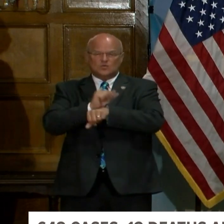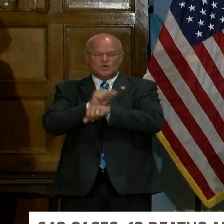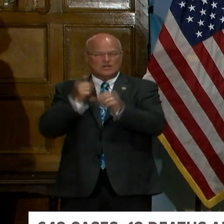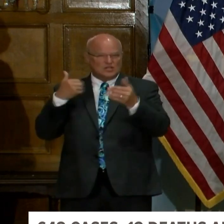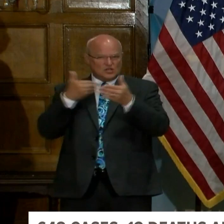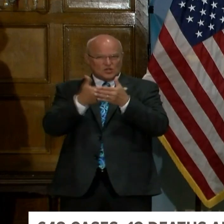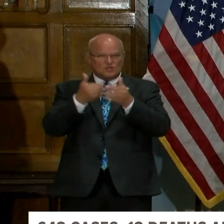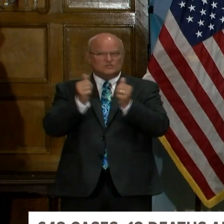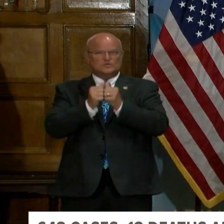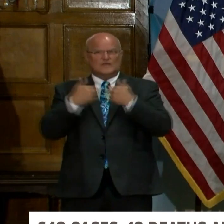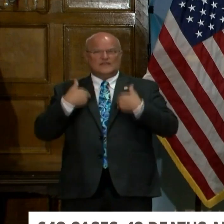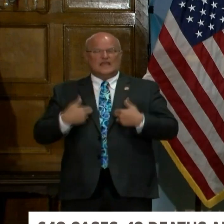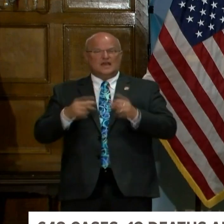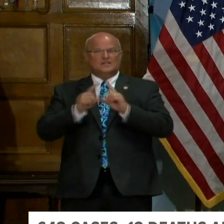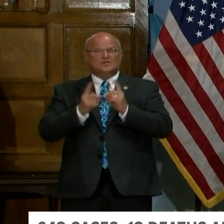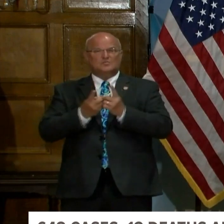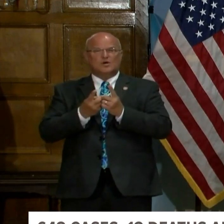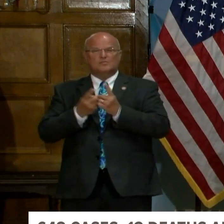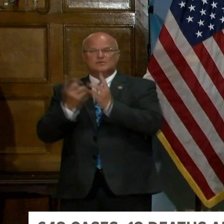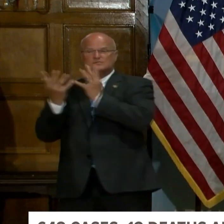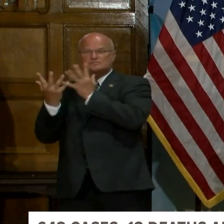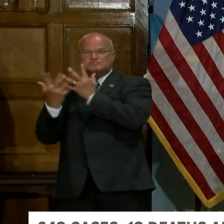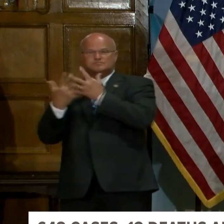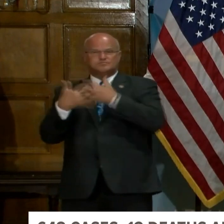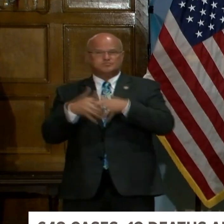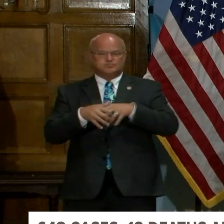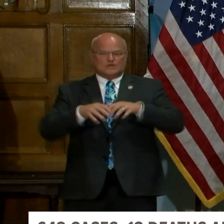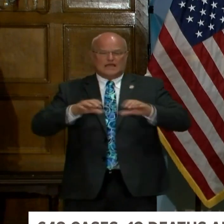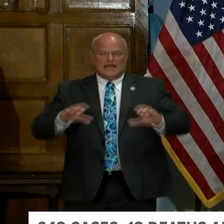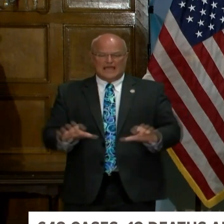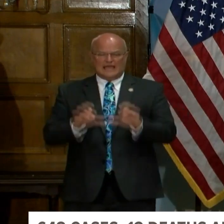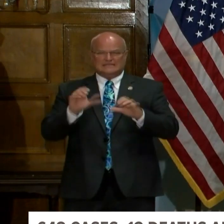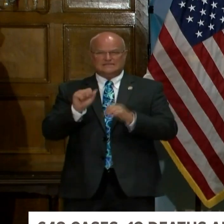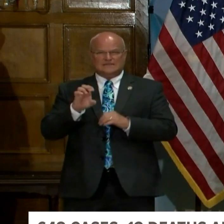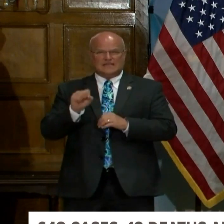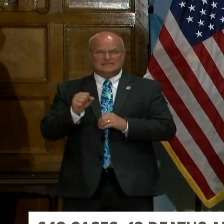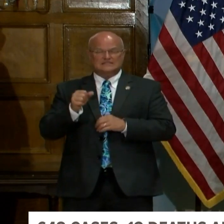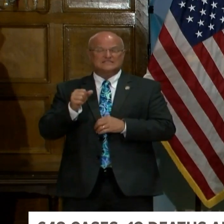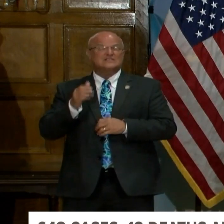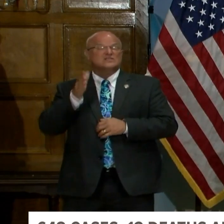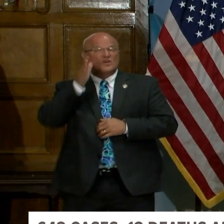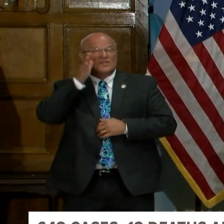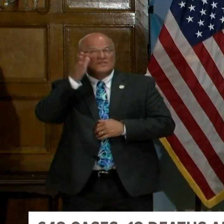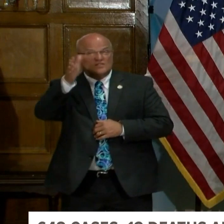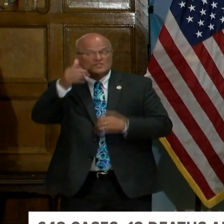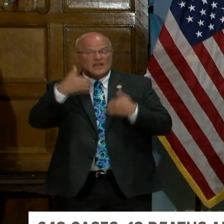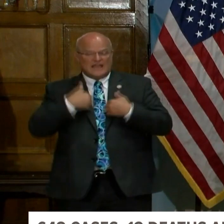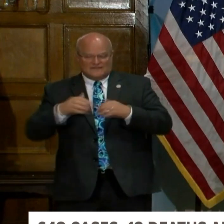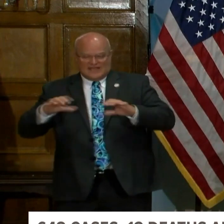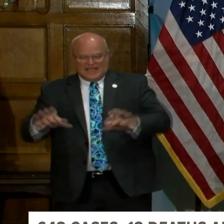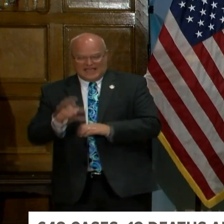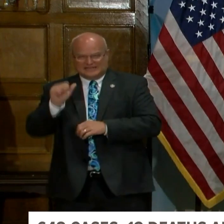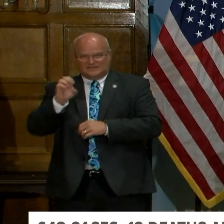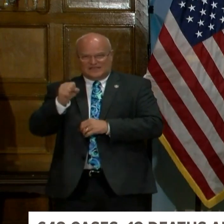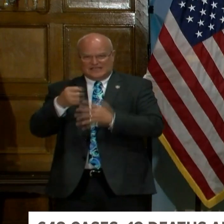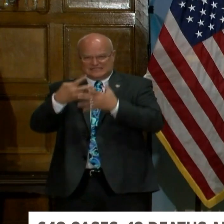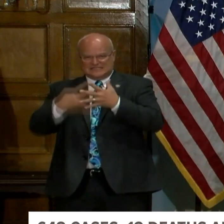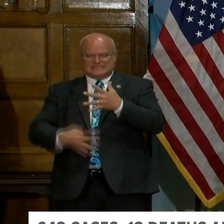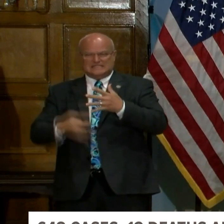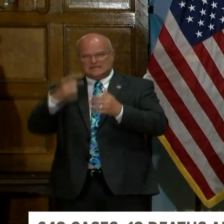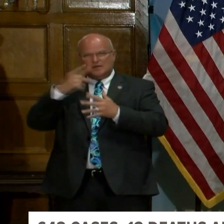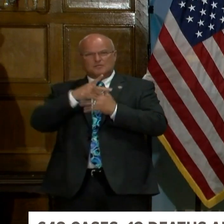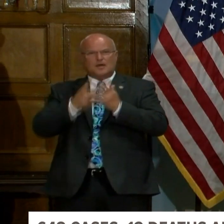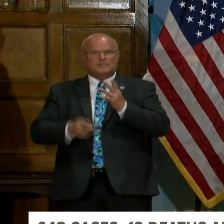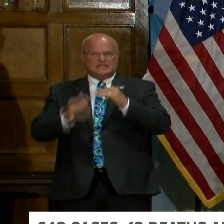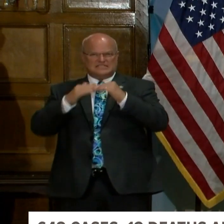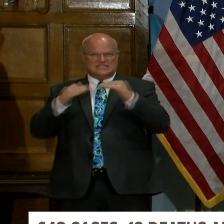with the health department to harmonize the definition of active cases so that at some point in the future we could be able to have active cases per